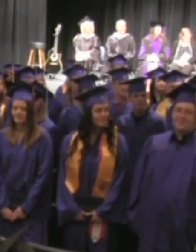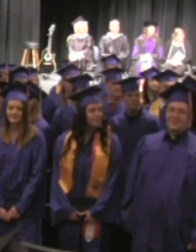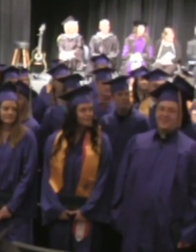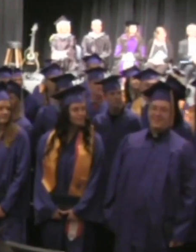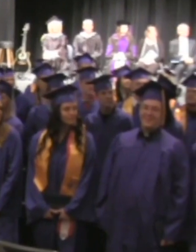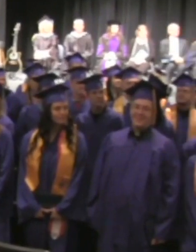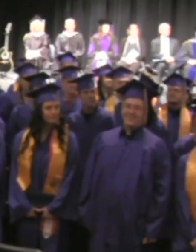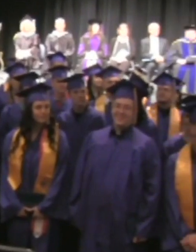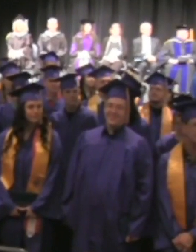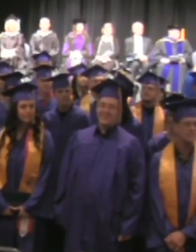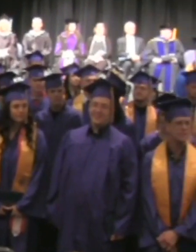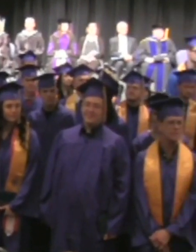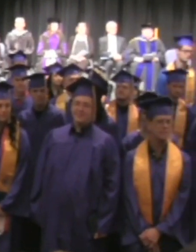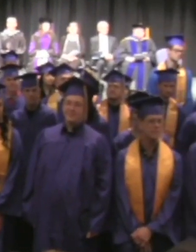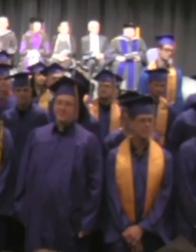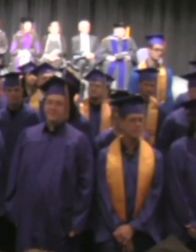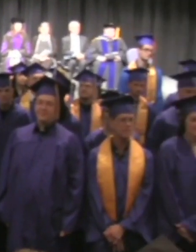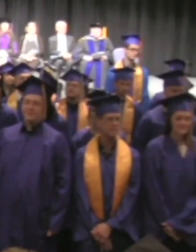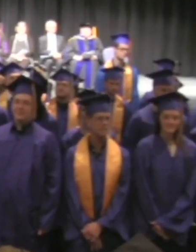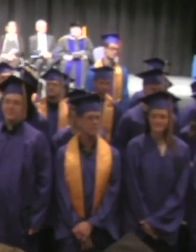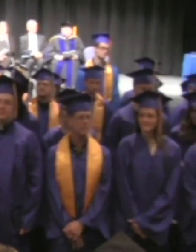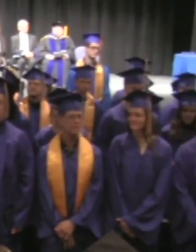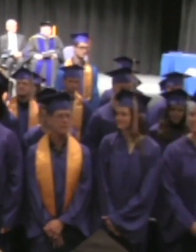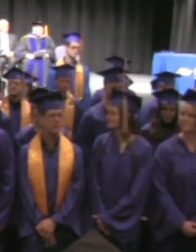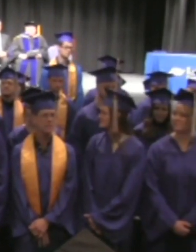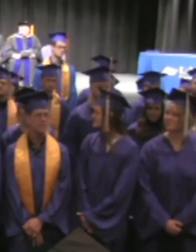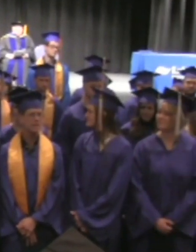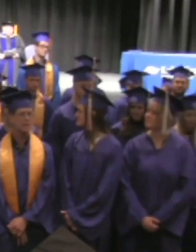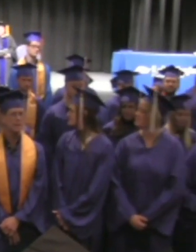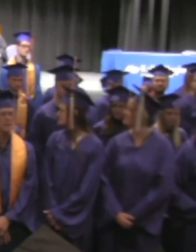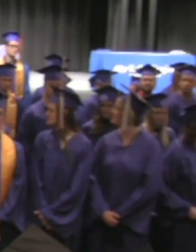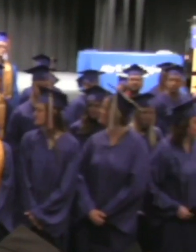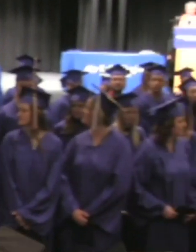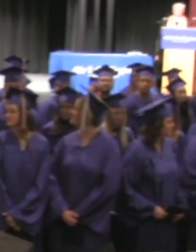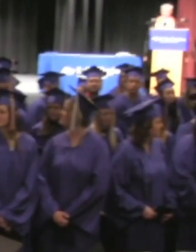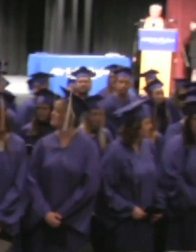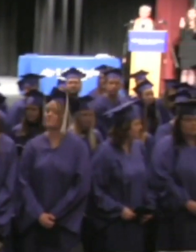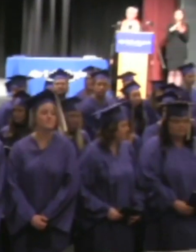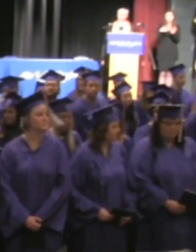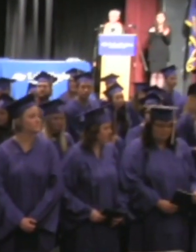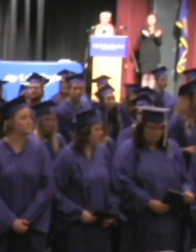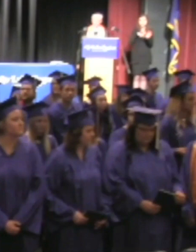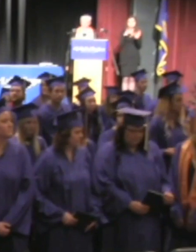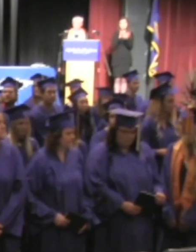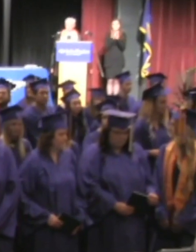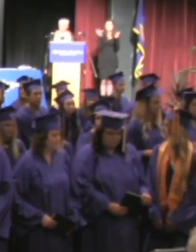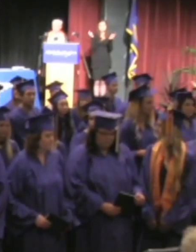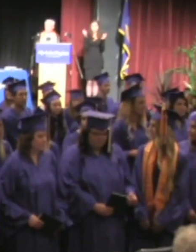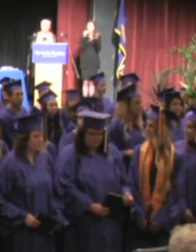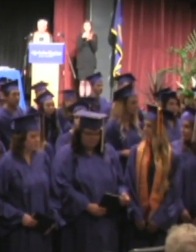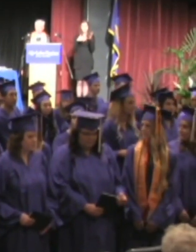Everyone, please remain standing for the recessional. You are welcome to join us in celebrating our